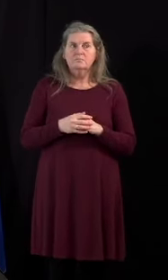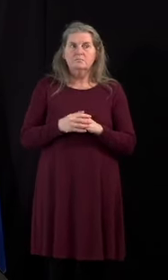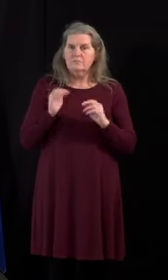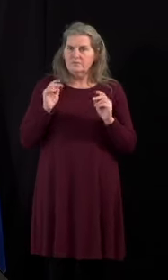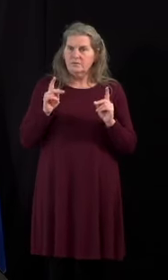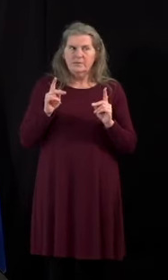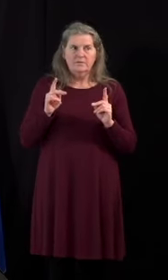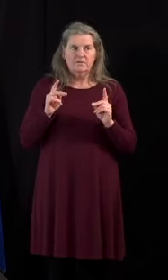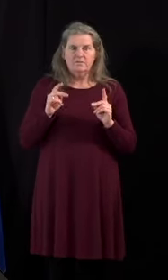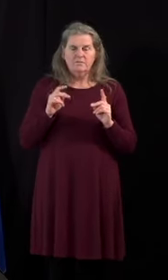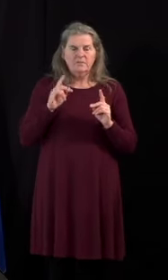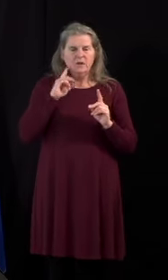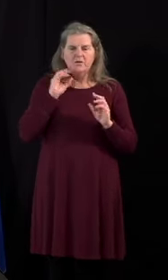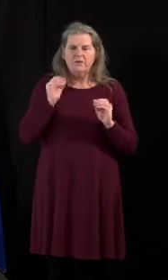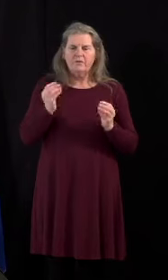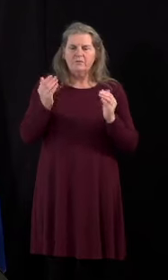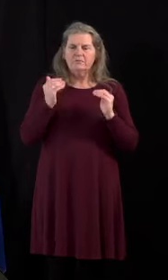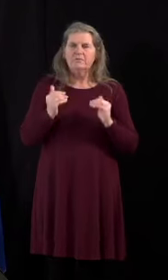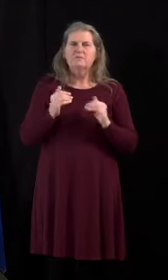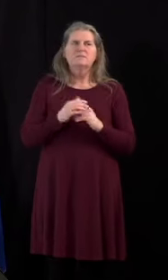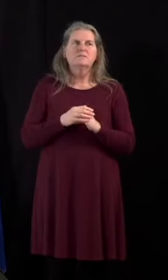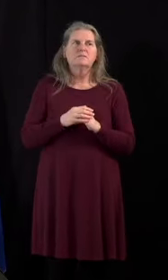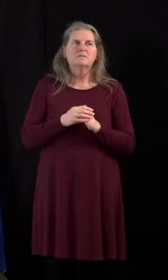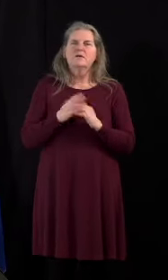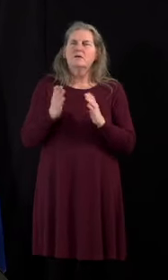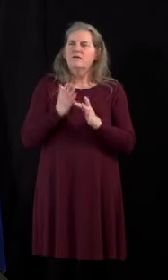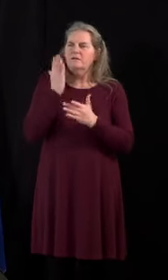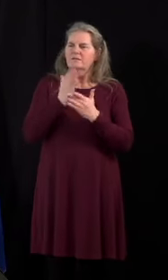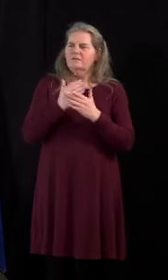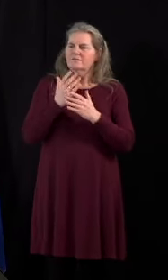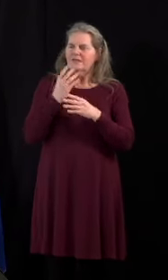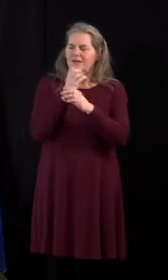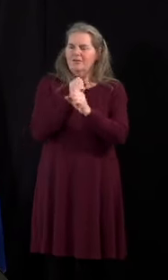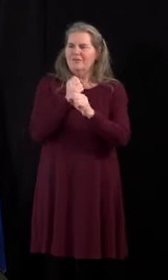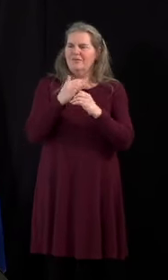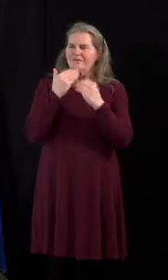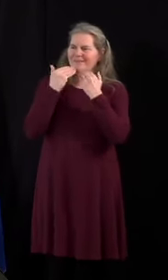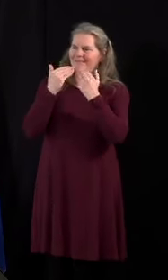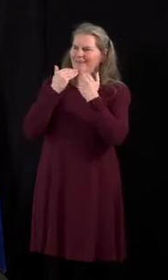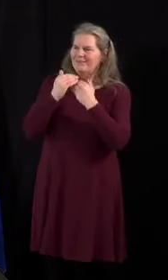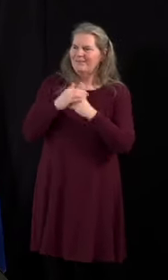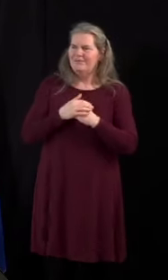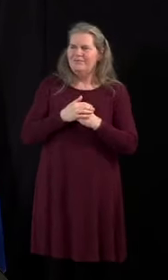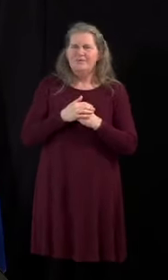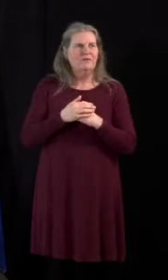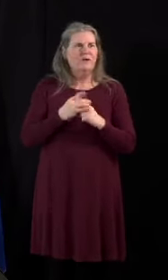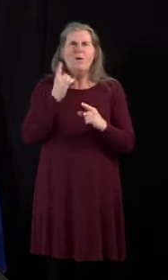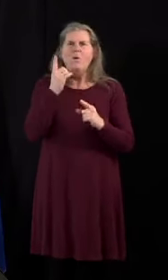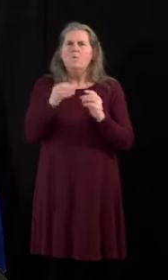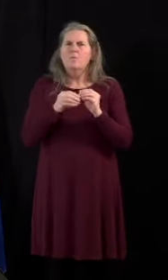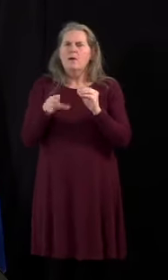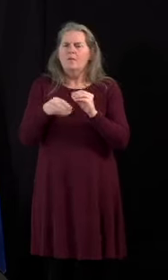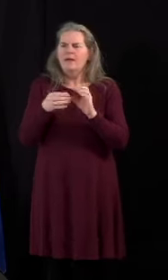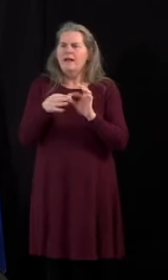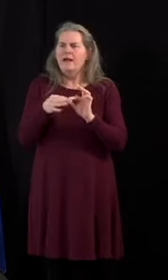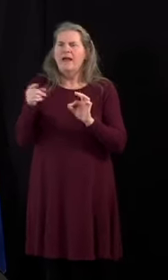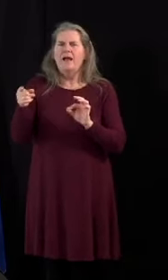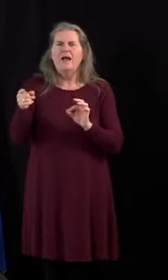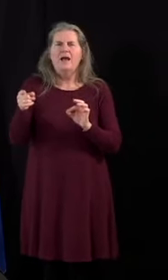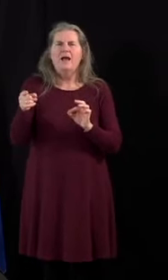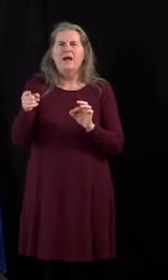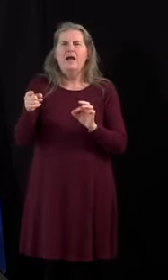All right. Not hearing a question from him, we'll conclude here. Thank you very much. Just want to, if we can, I just want to take